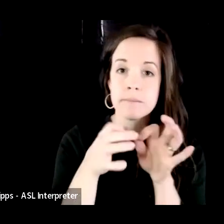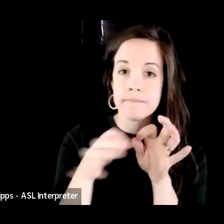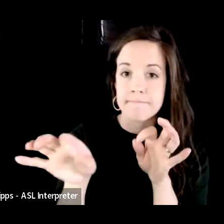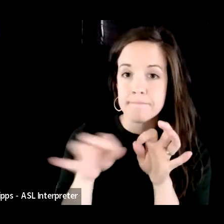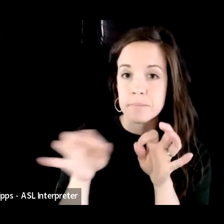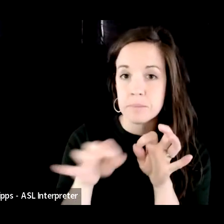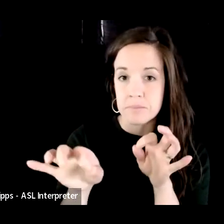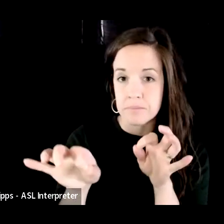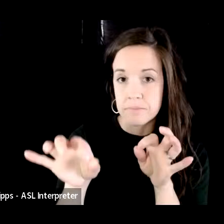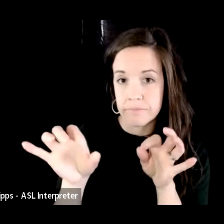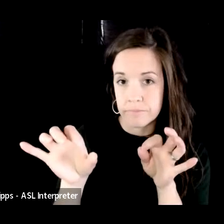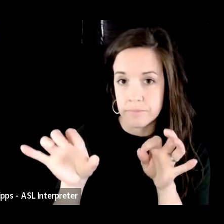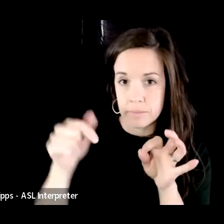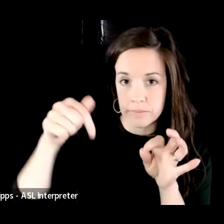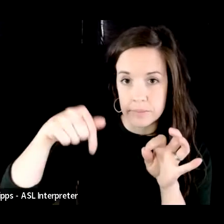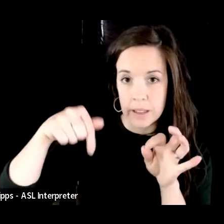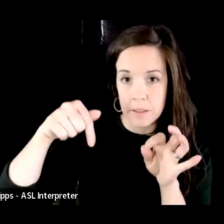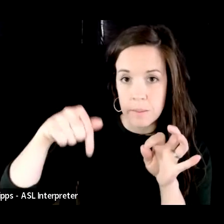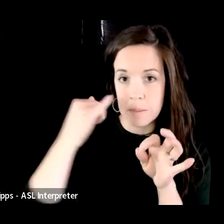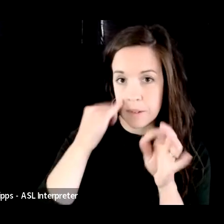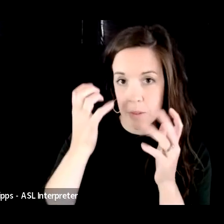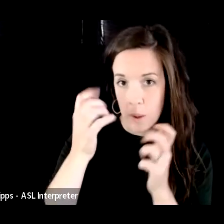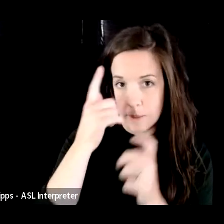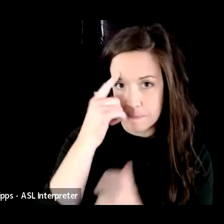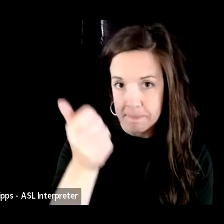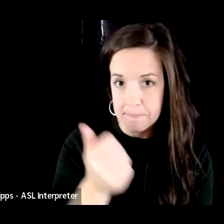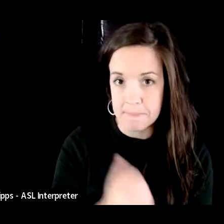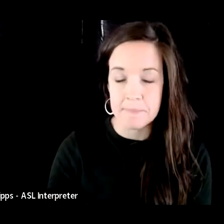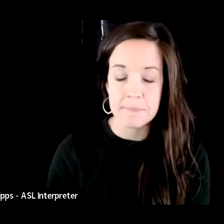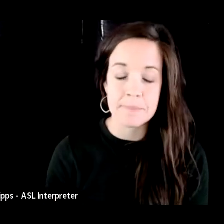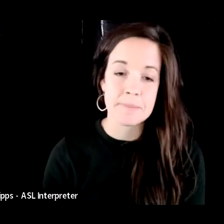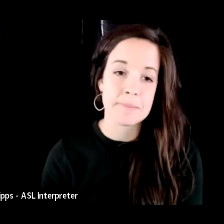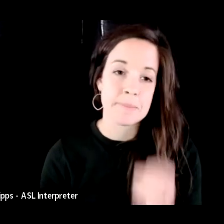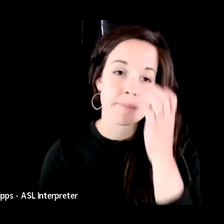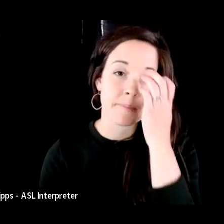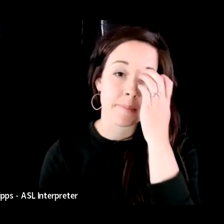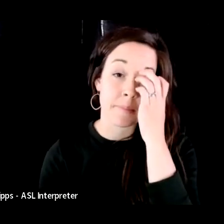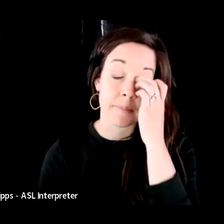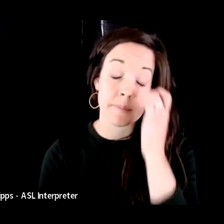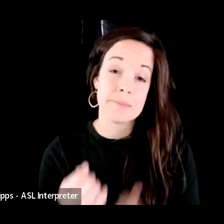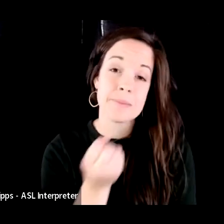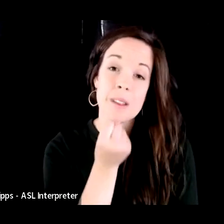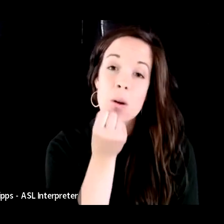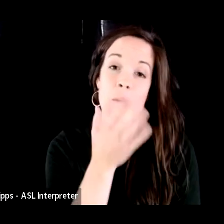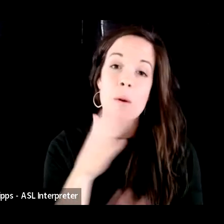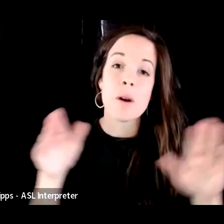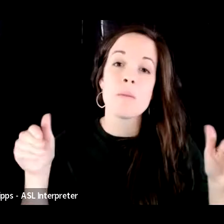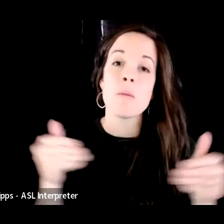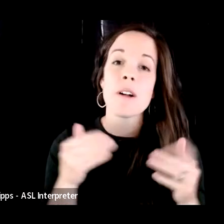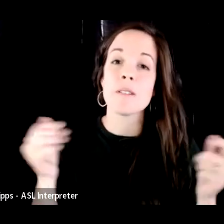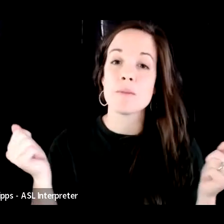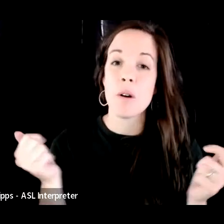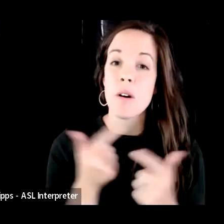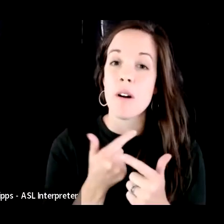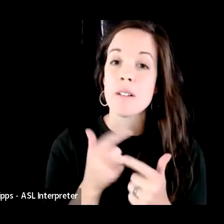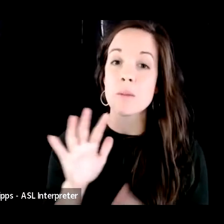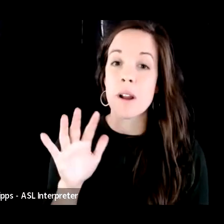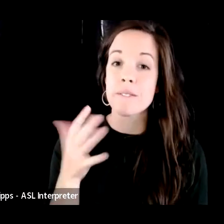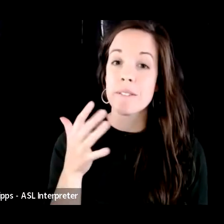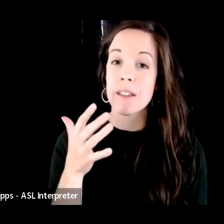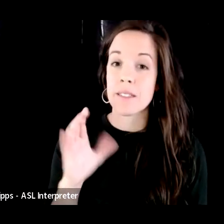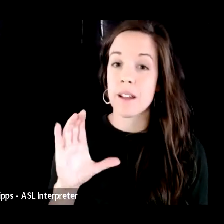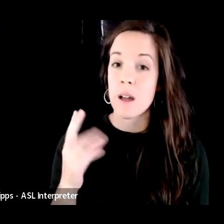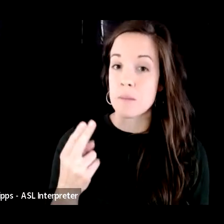captioning CC at the bottom if you like. A very warm welcome to all to our fifth Common Hour of